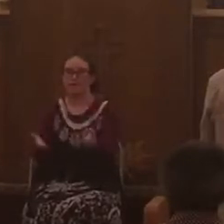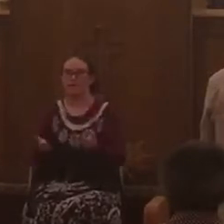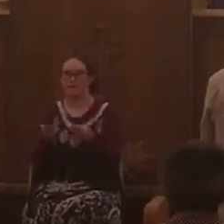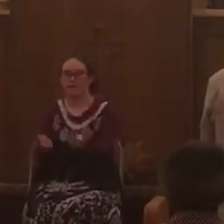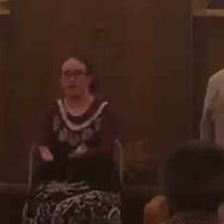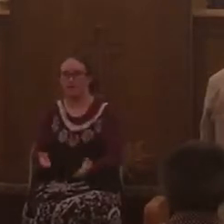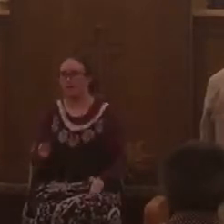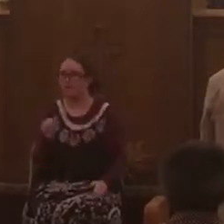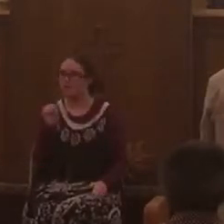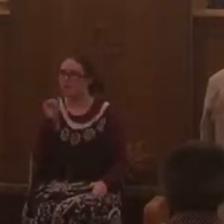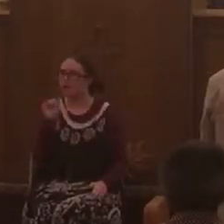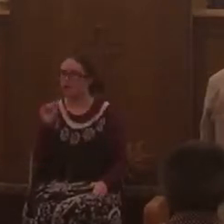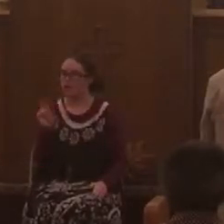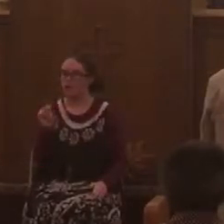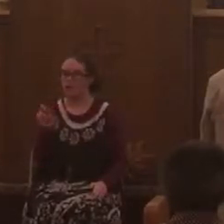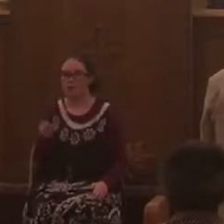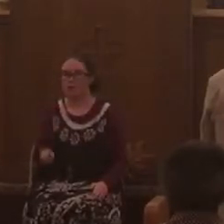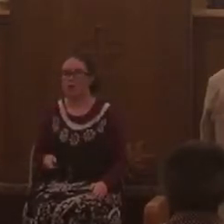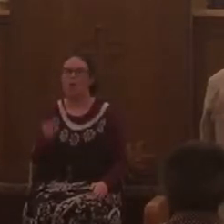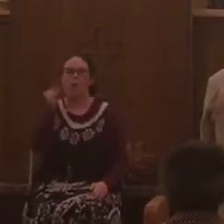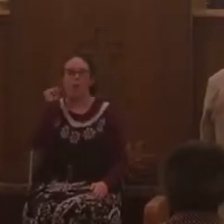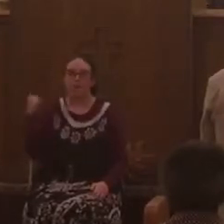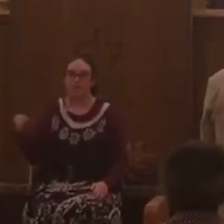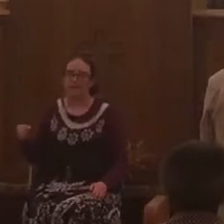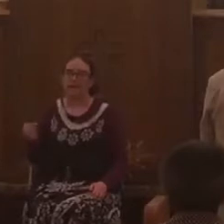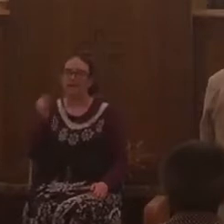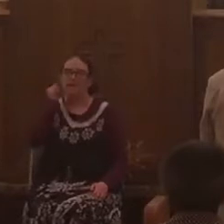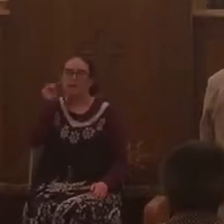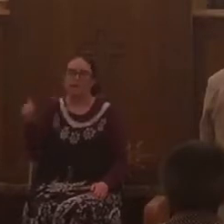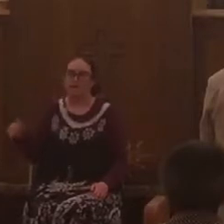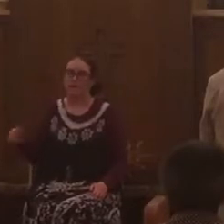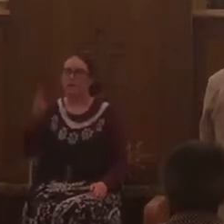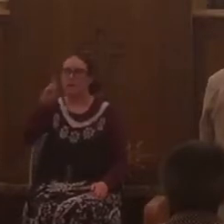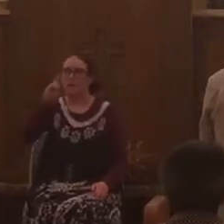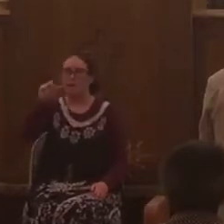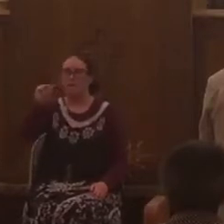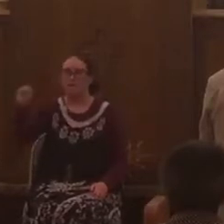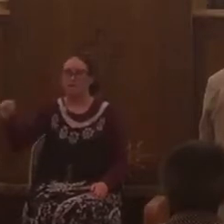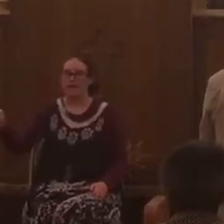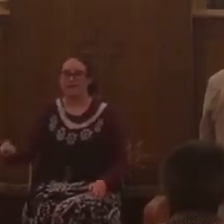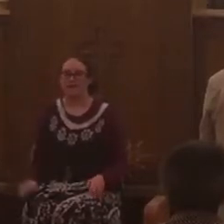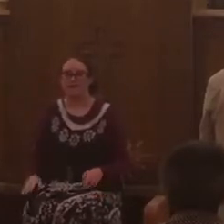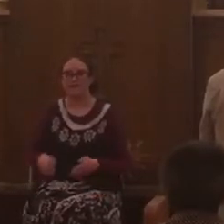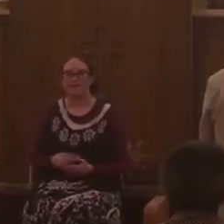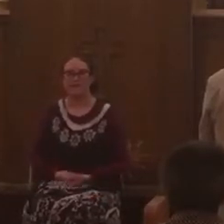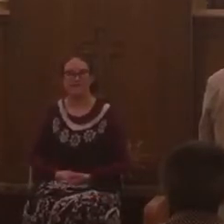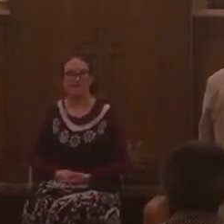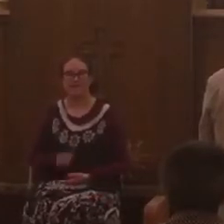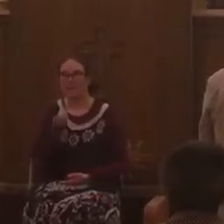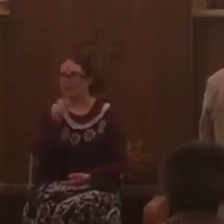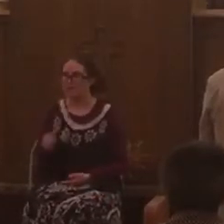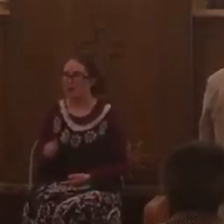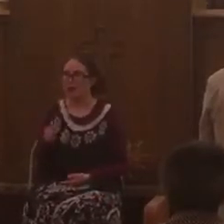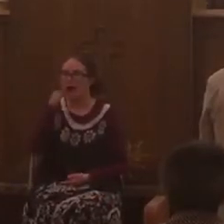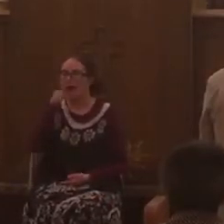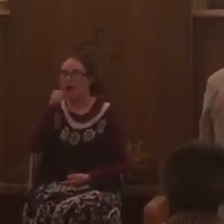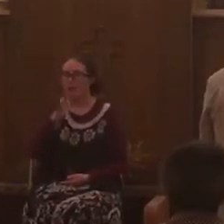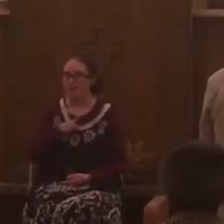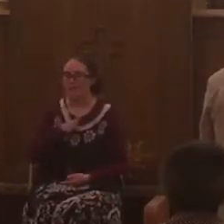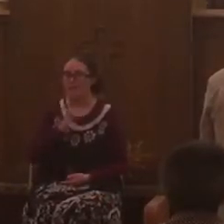Provide neither gold nor silver nor brass in your purses. No, that's not women's purses,